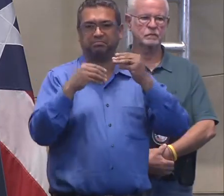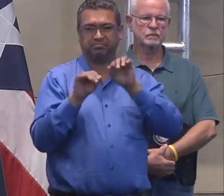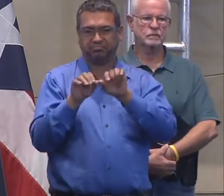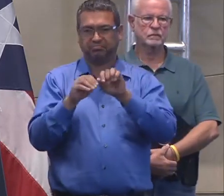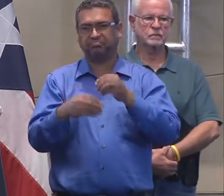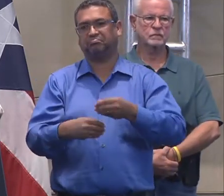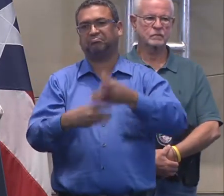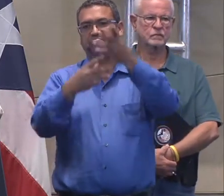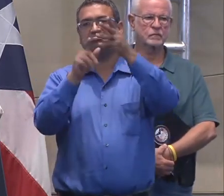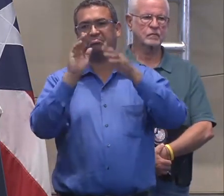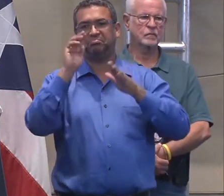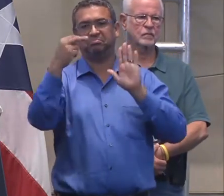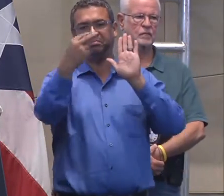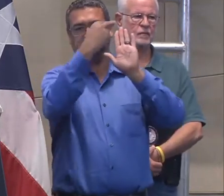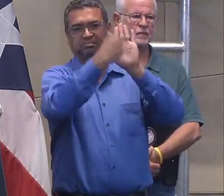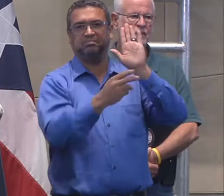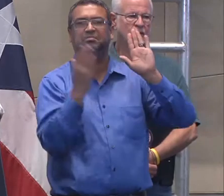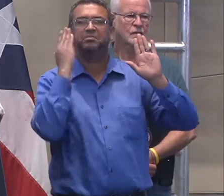see them.